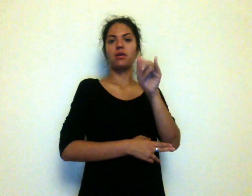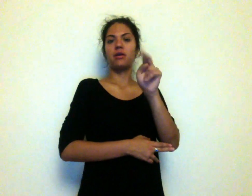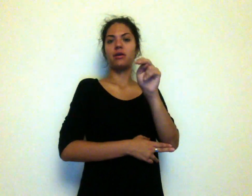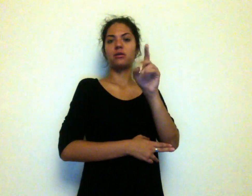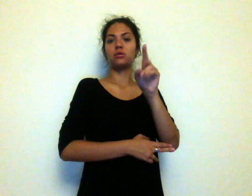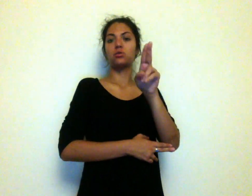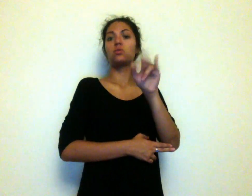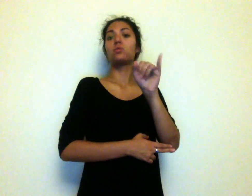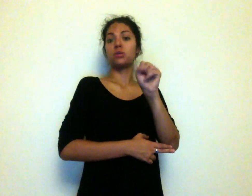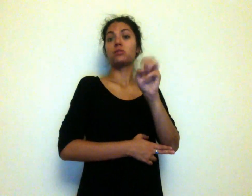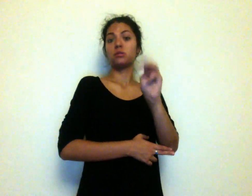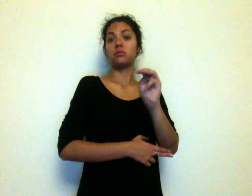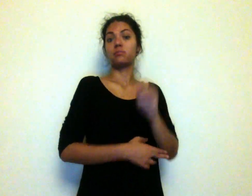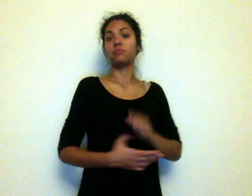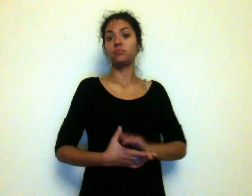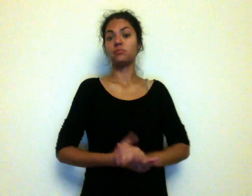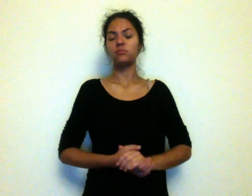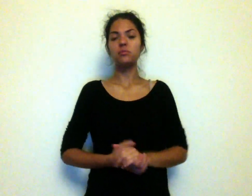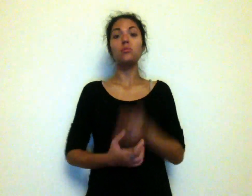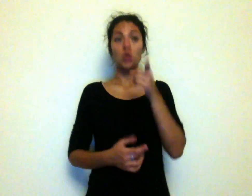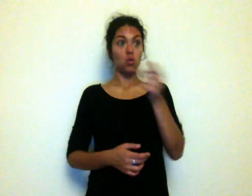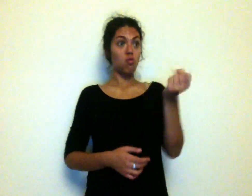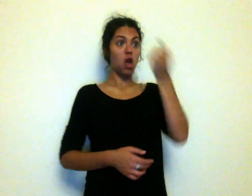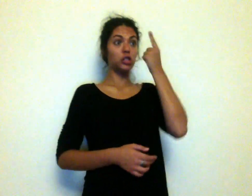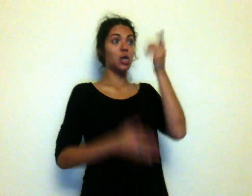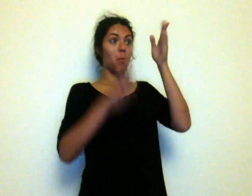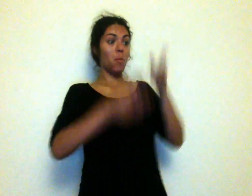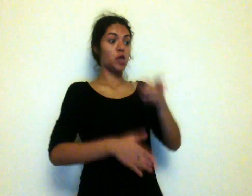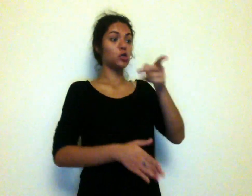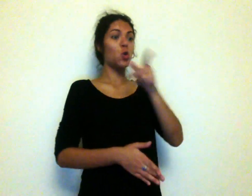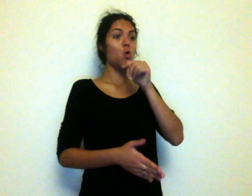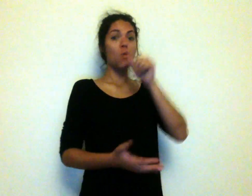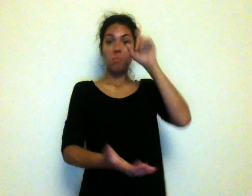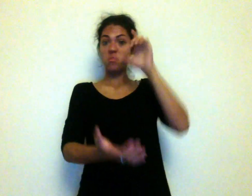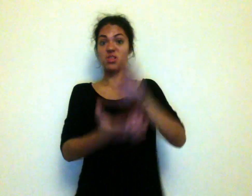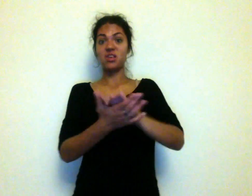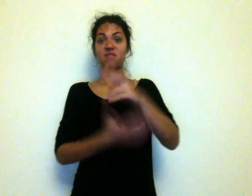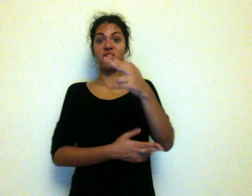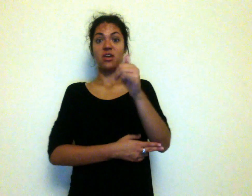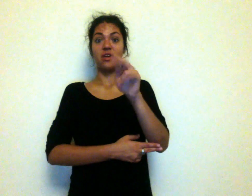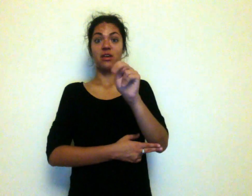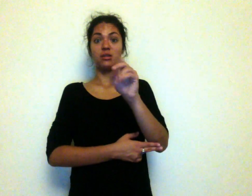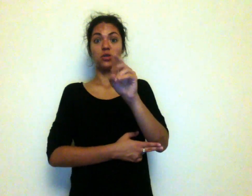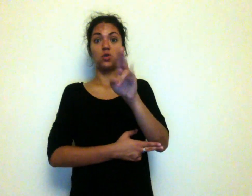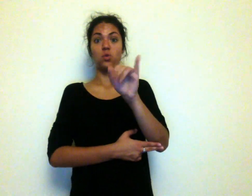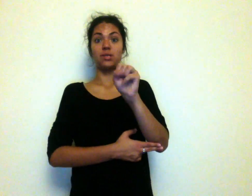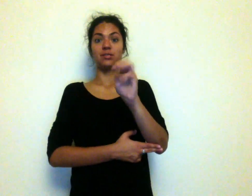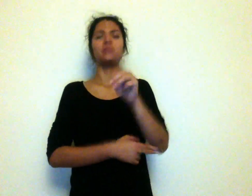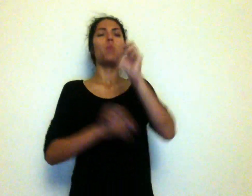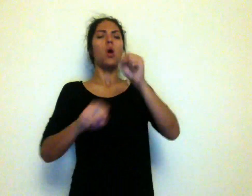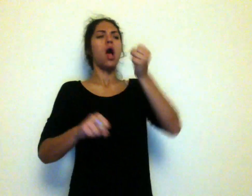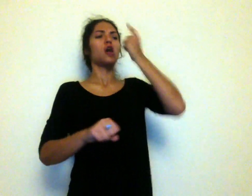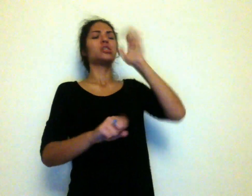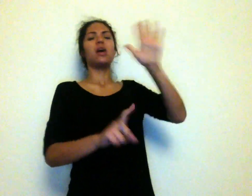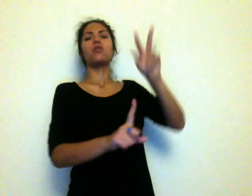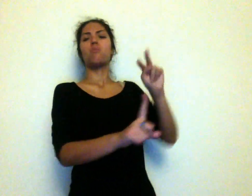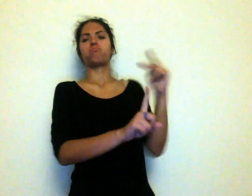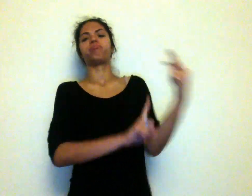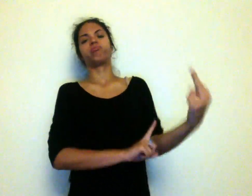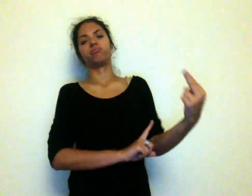so on. If you can get a handle on these ideas, you'll begin to see where they're coming from. And then when I close, I would like